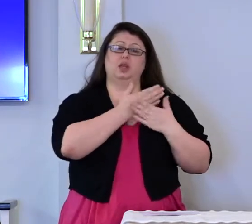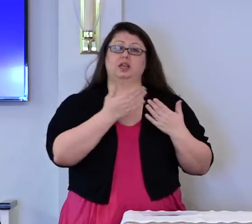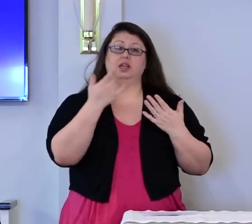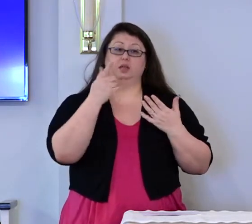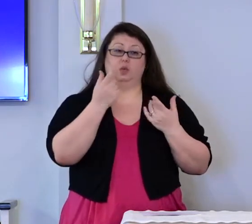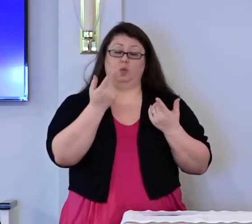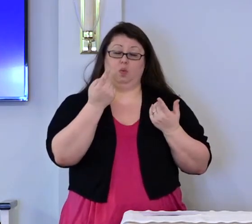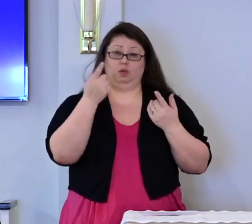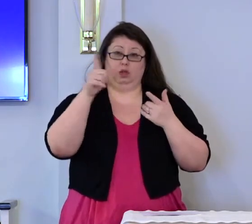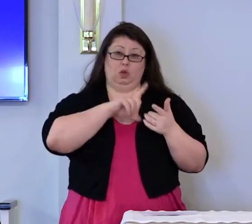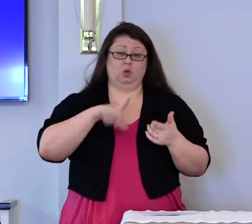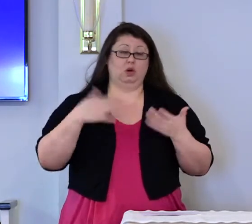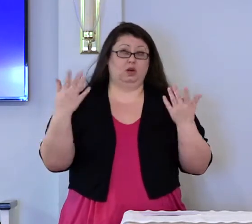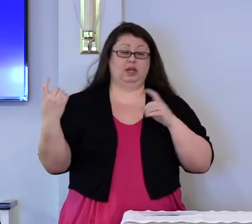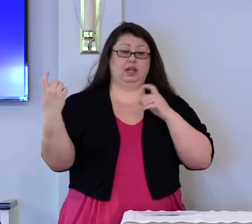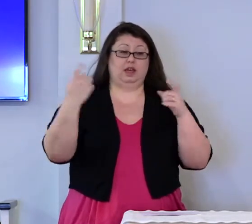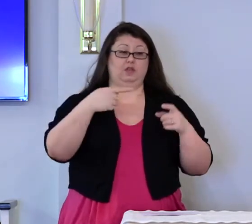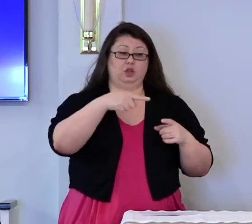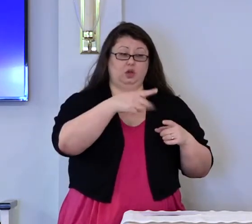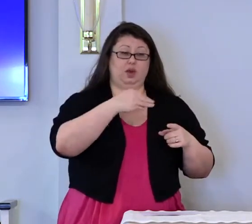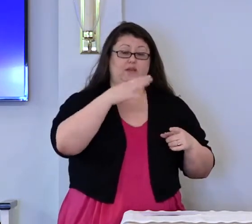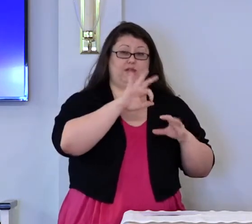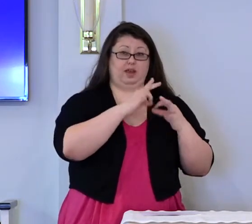to you and your family.